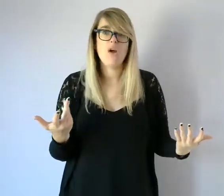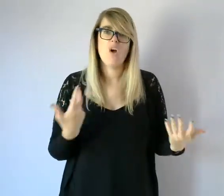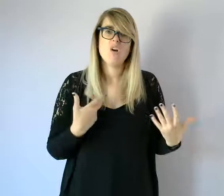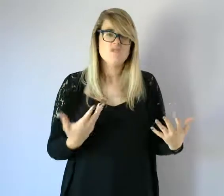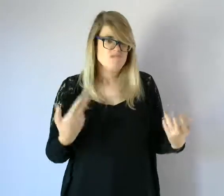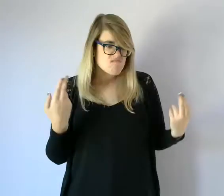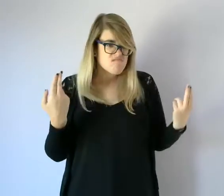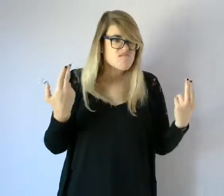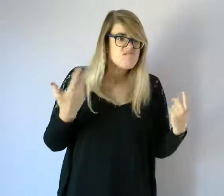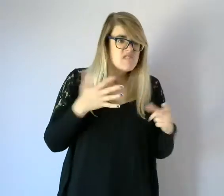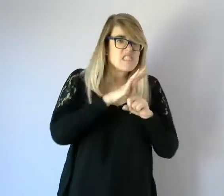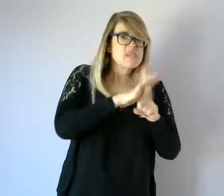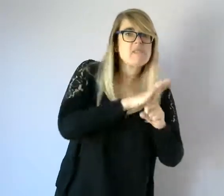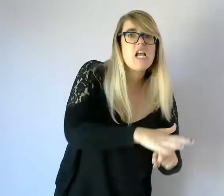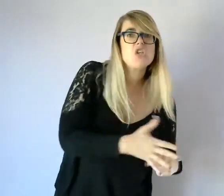intimidation, coercion,